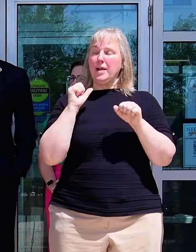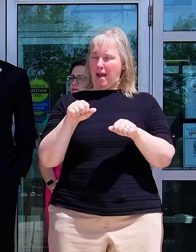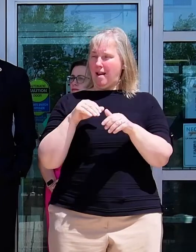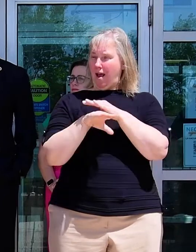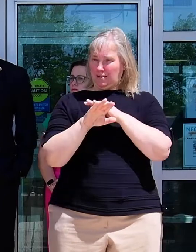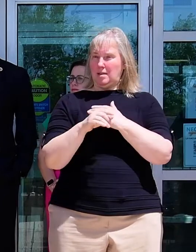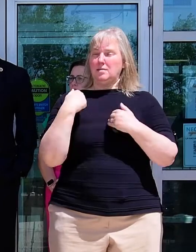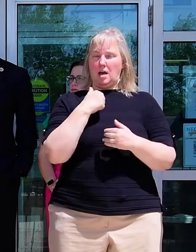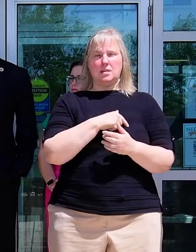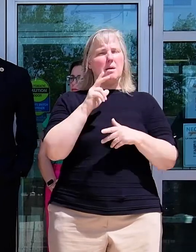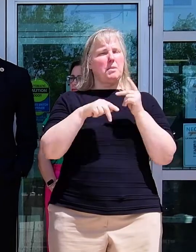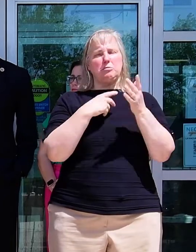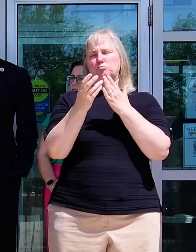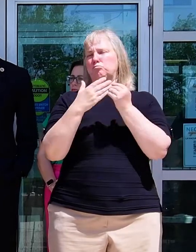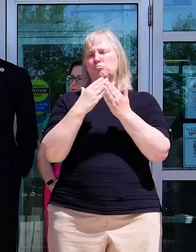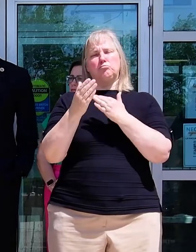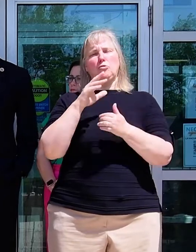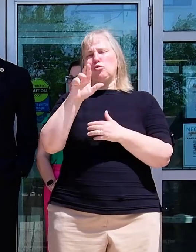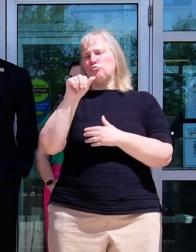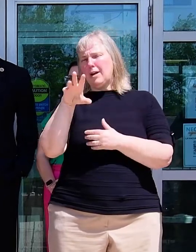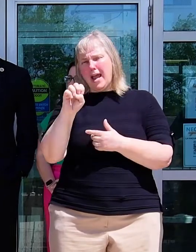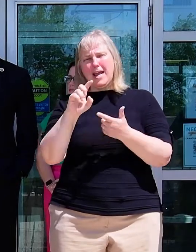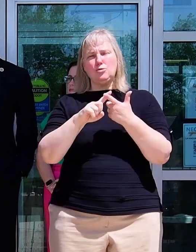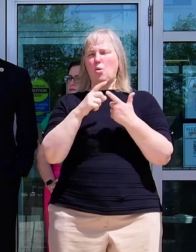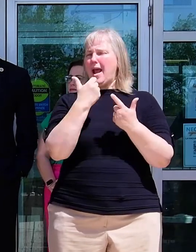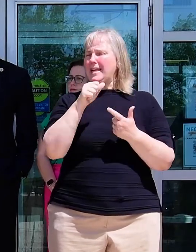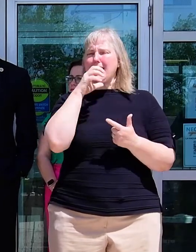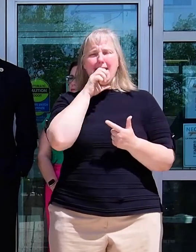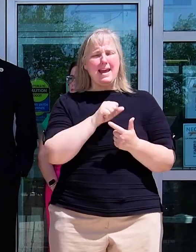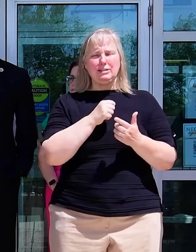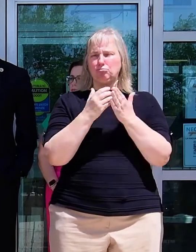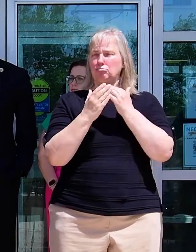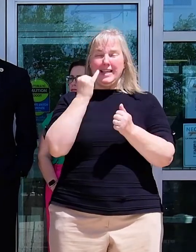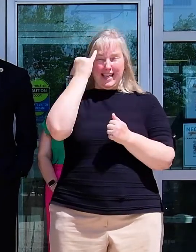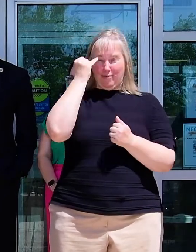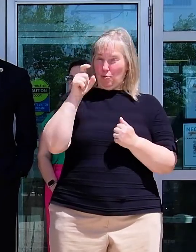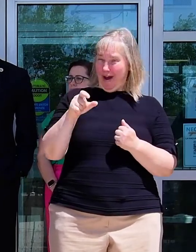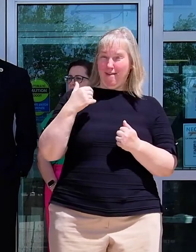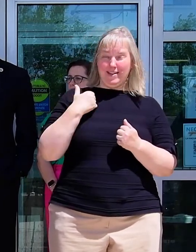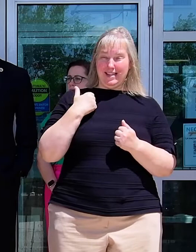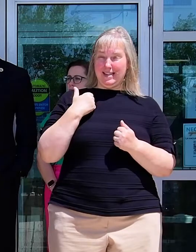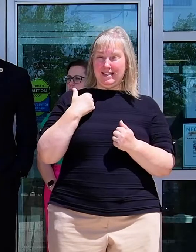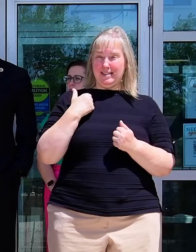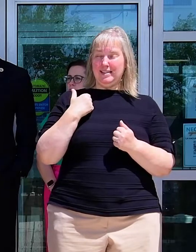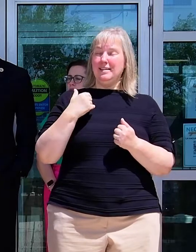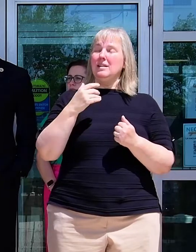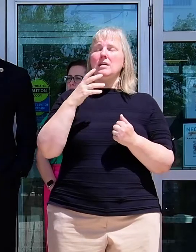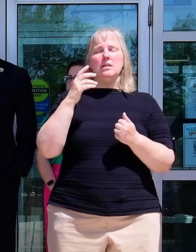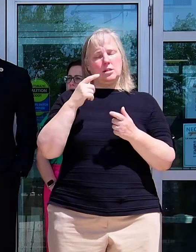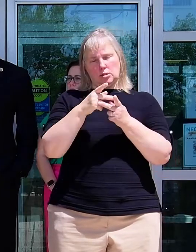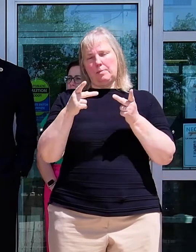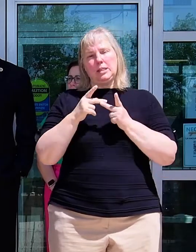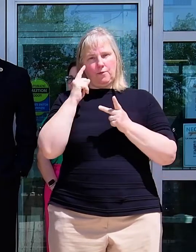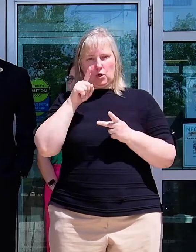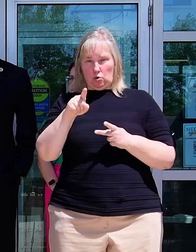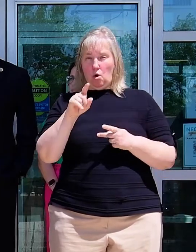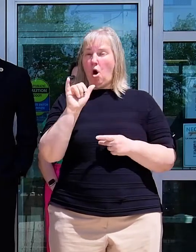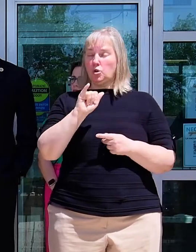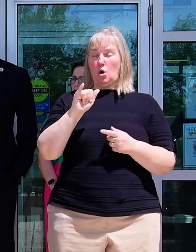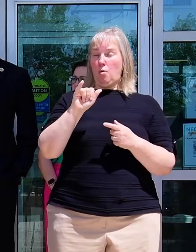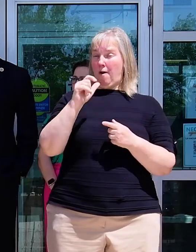of all races, people of any age, if you are in need, there is a place for you. There's also a phone